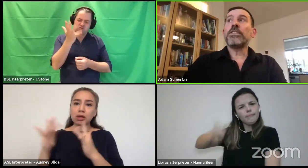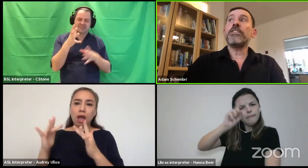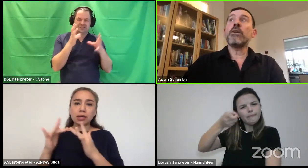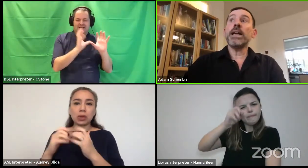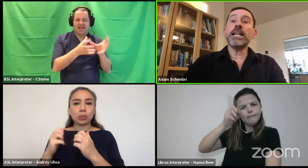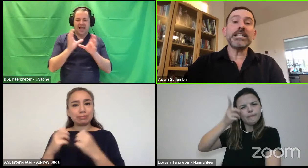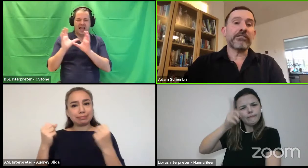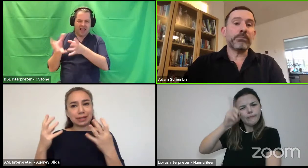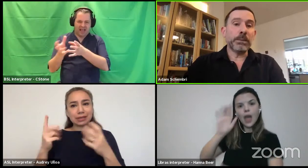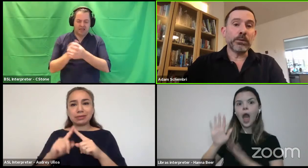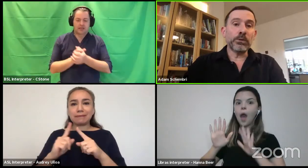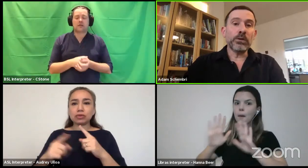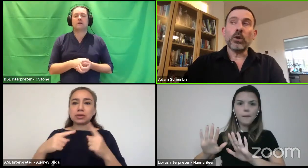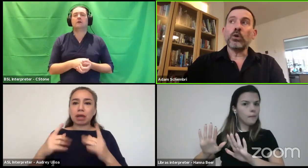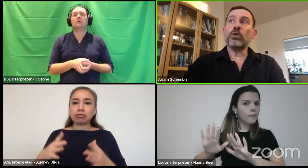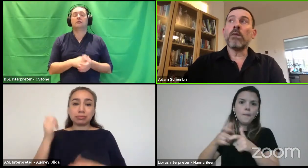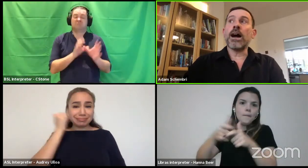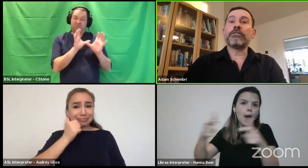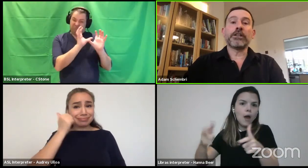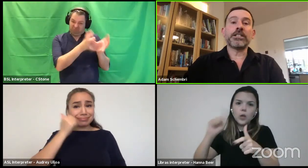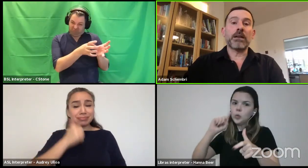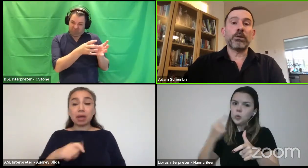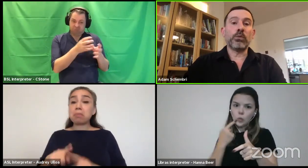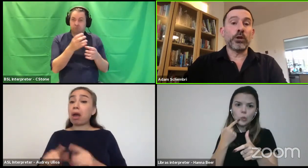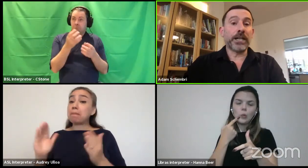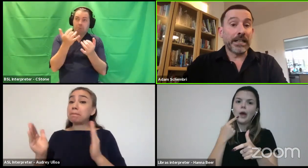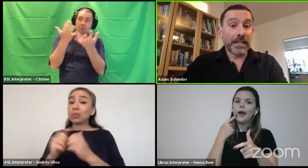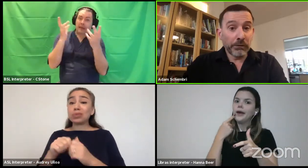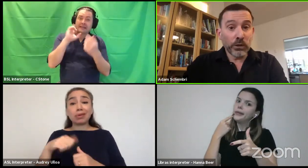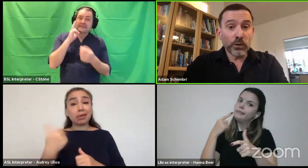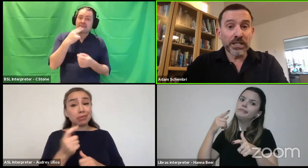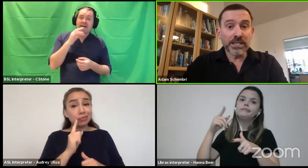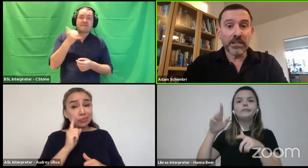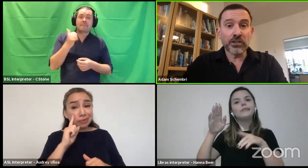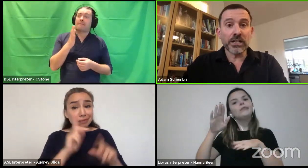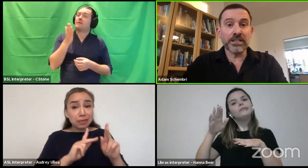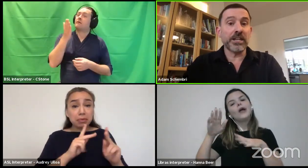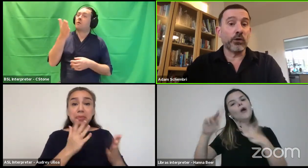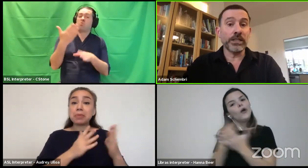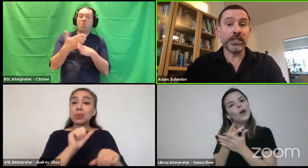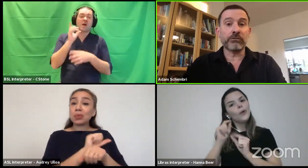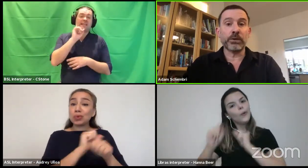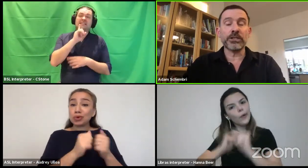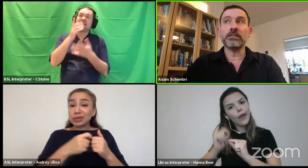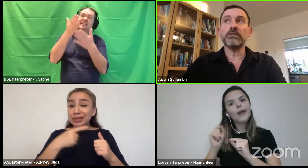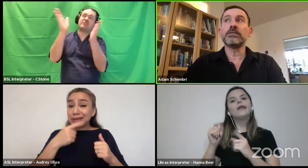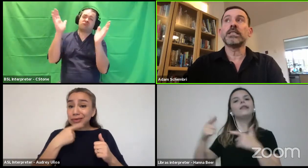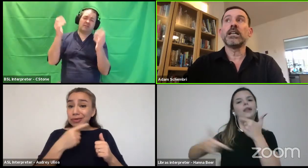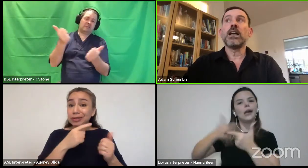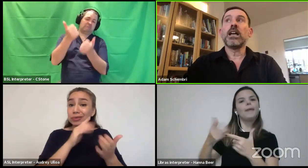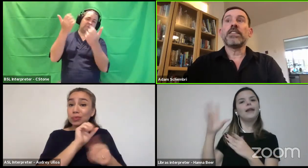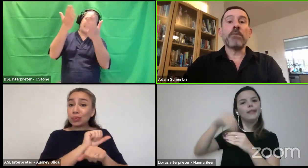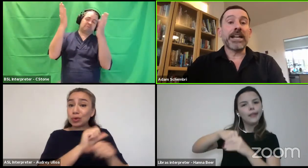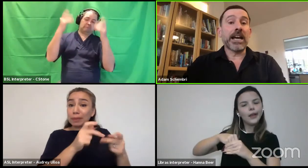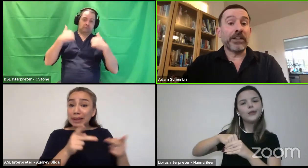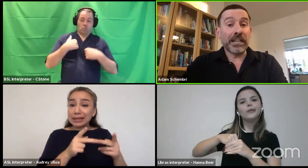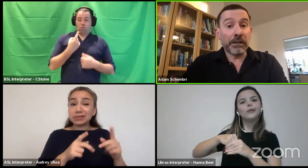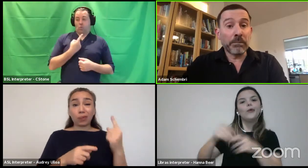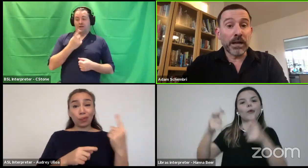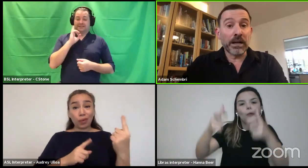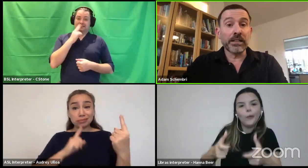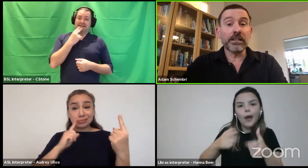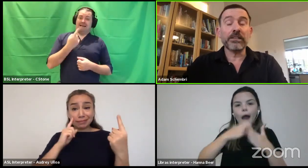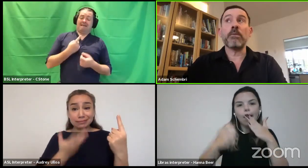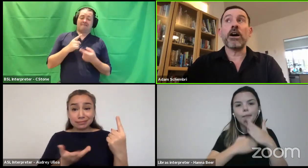But then there are many deaf people who might, for example, work in a hearing organization as the only deaf person. They might have a